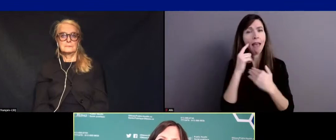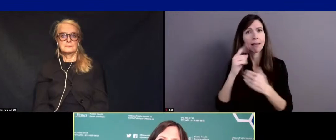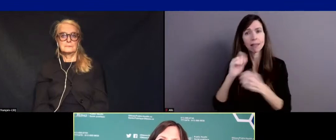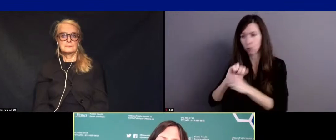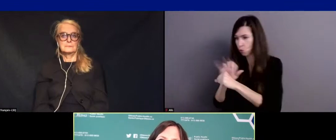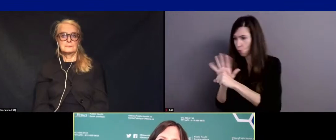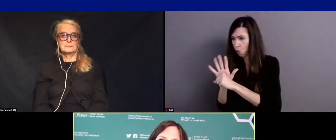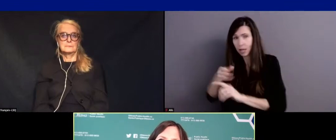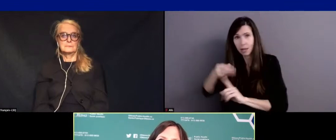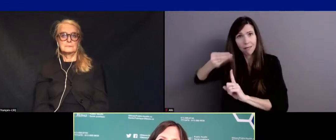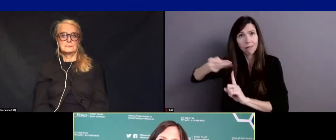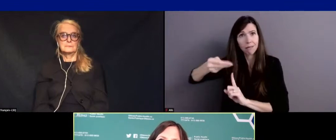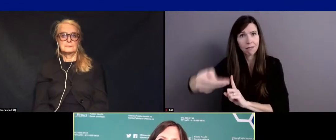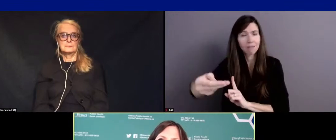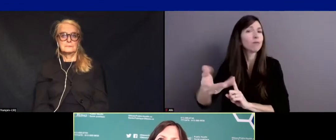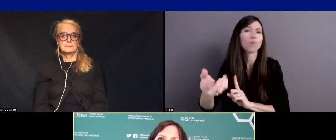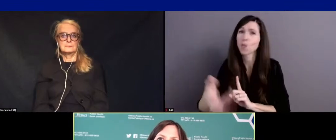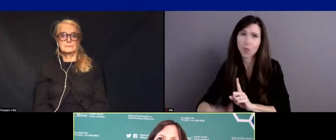think that